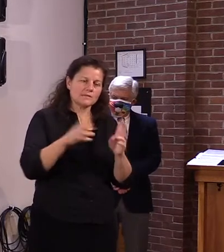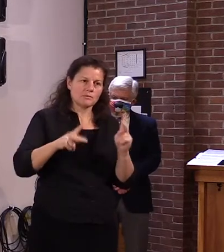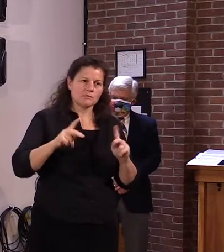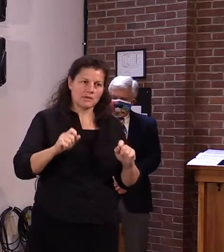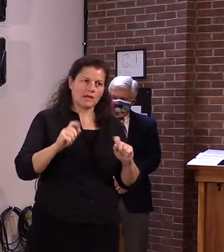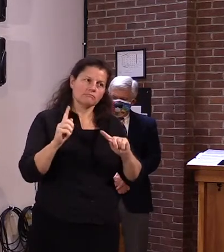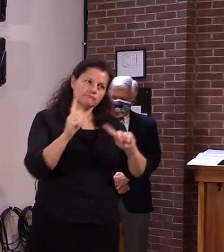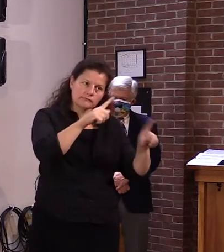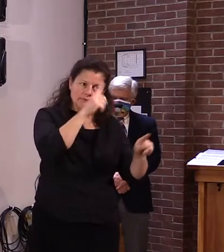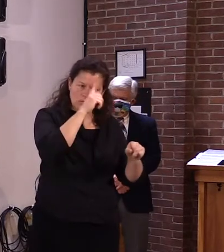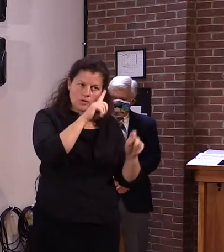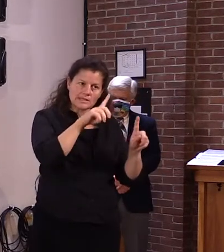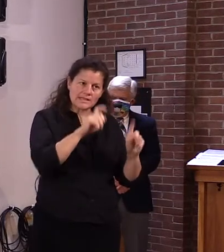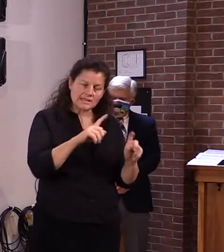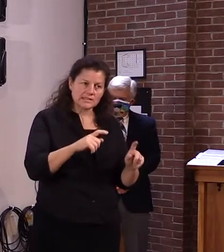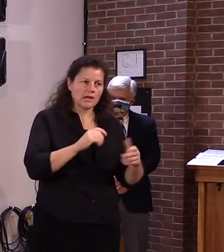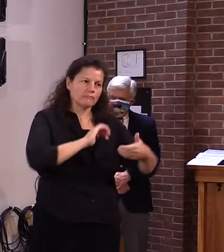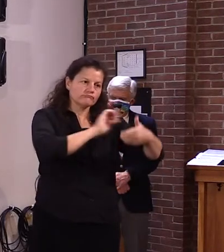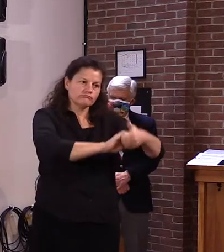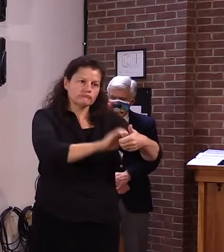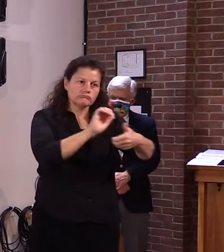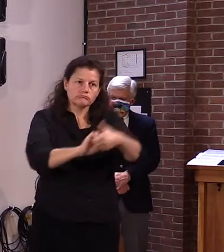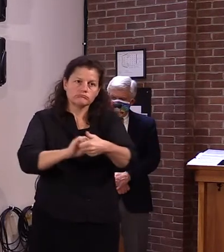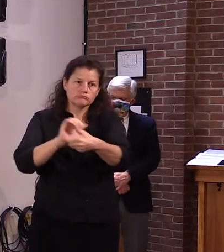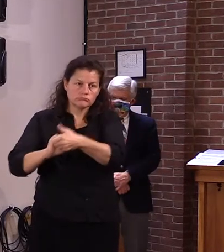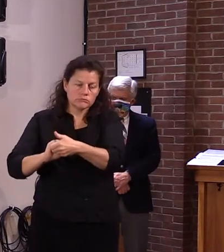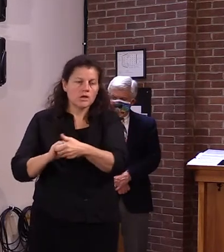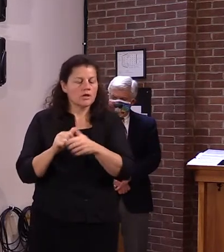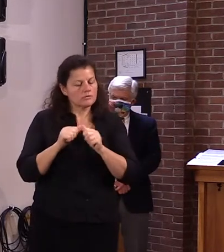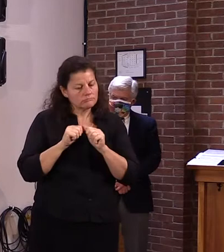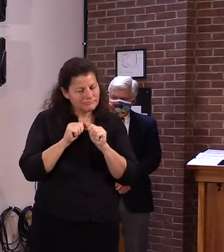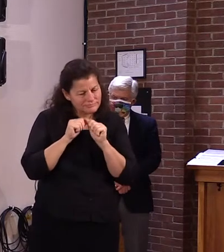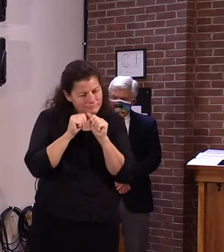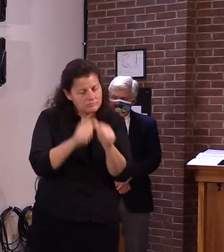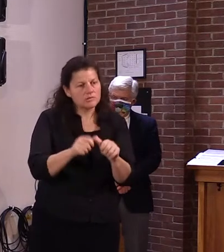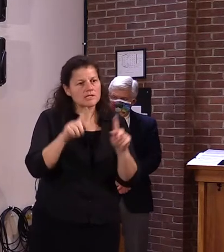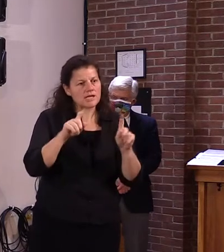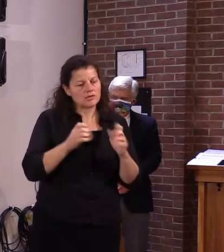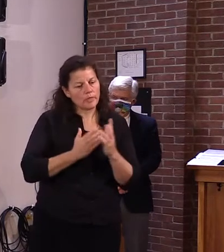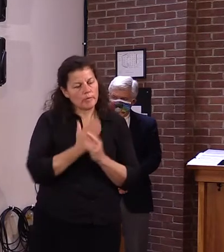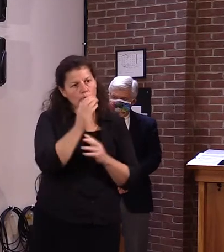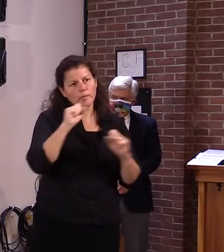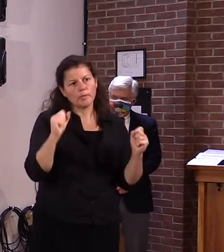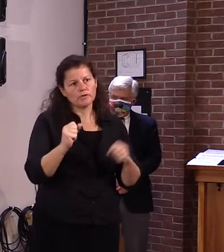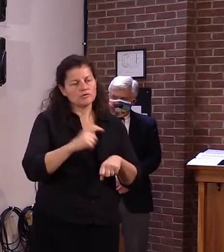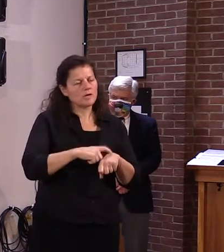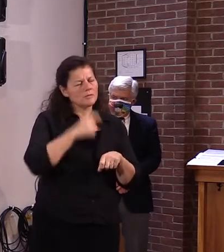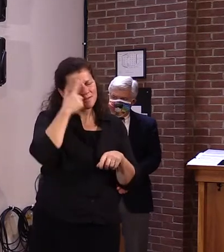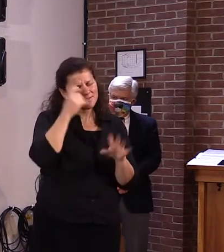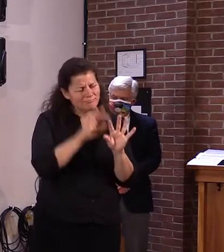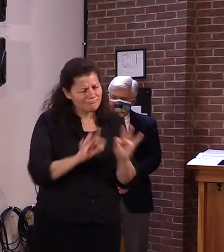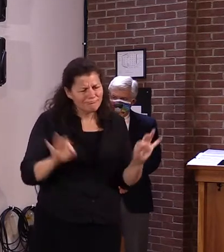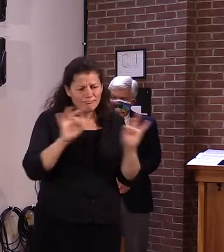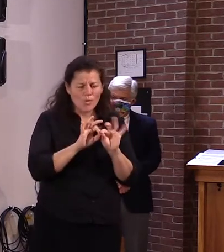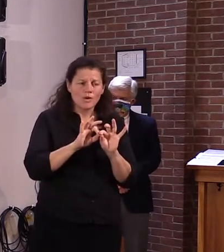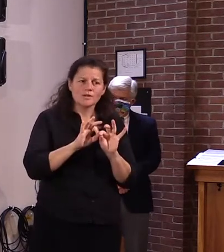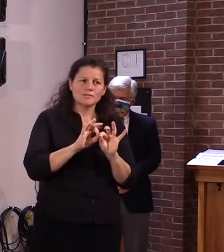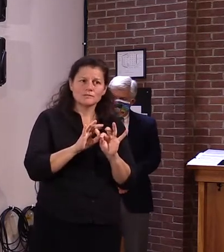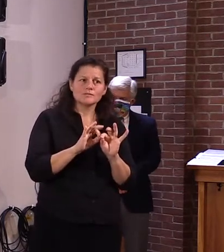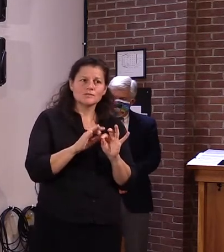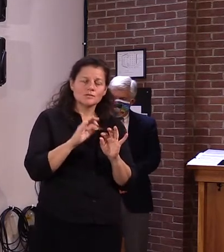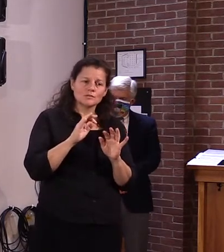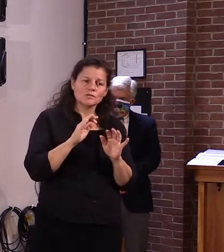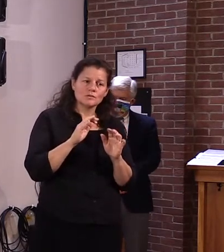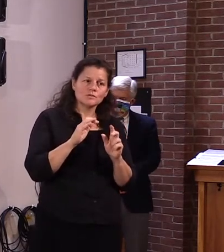locations and other partners to make sure that we continue with this testing, because it's so essential as we try and, you know,